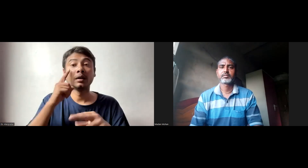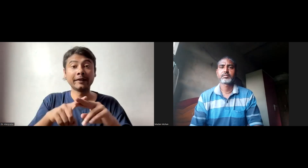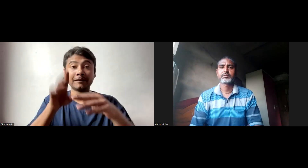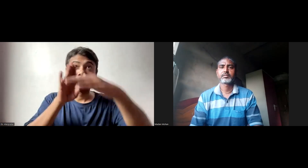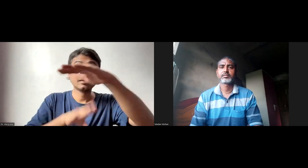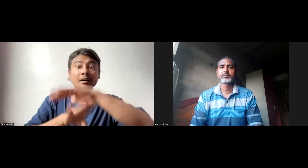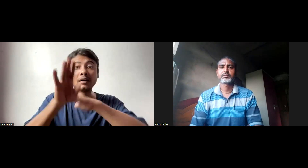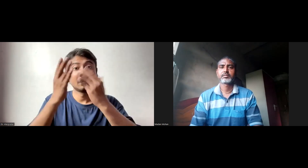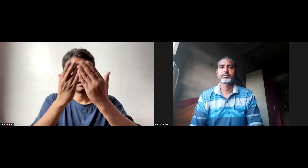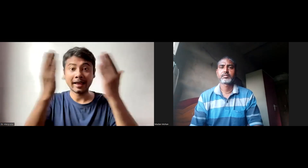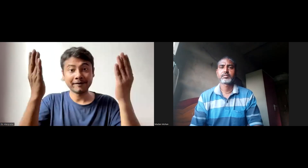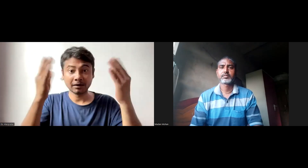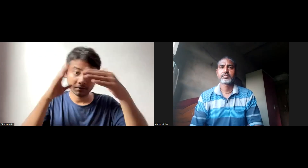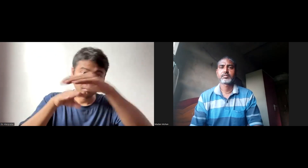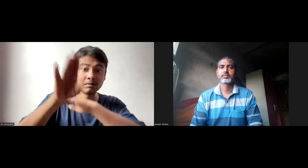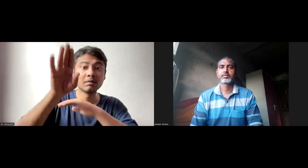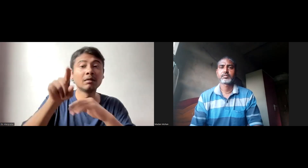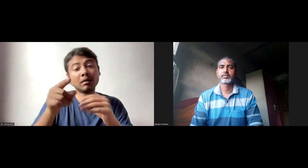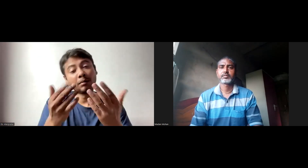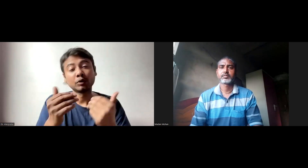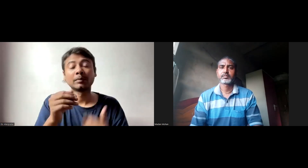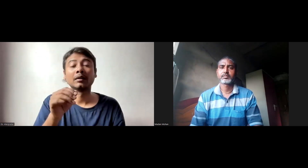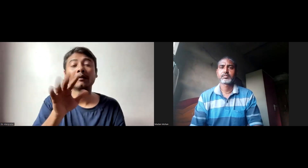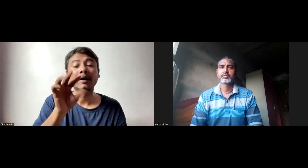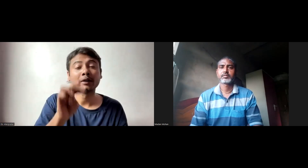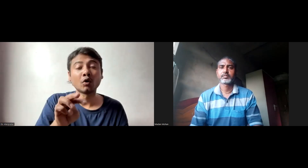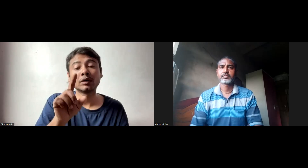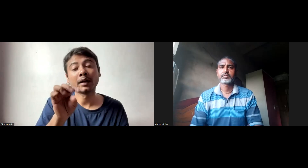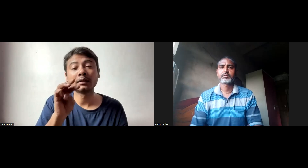years or 20,000 years. So calculation of earth